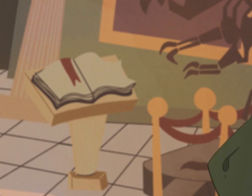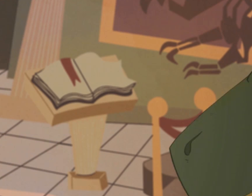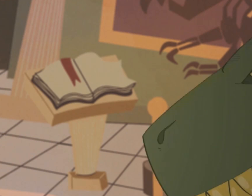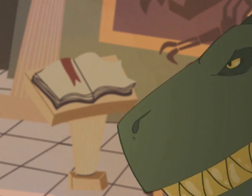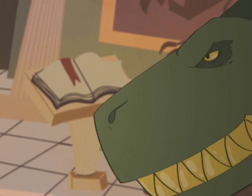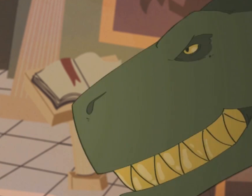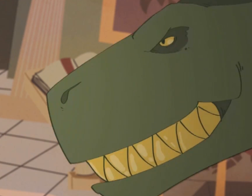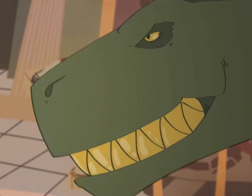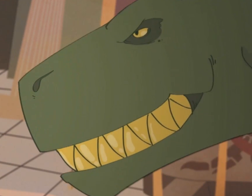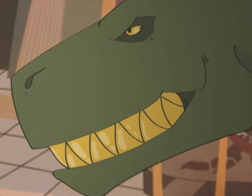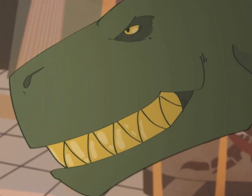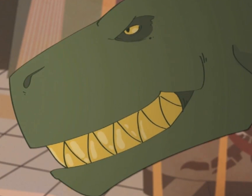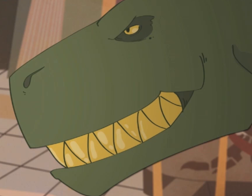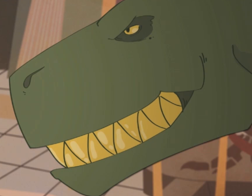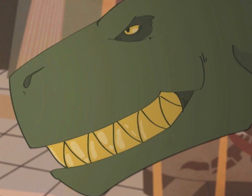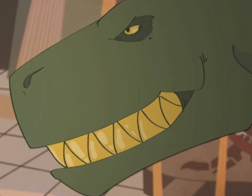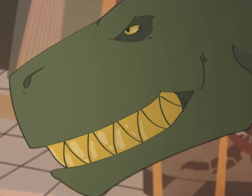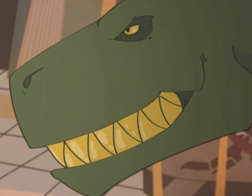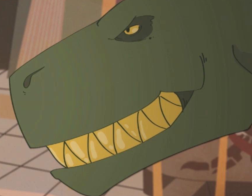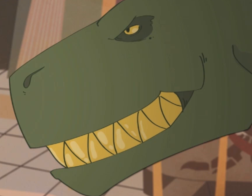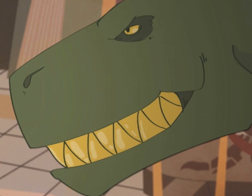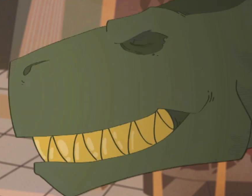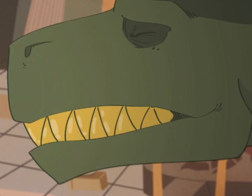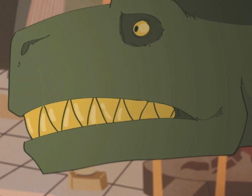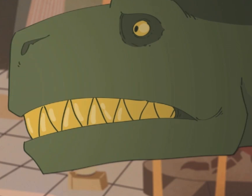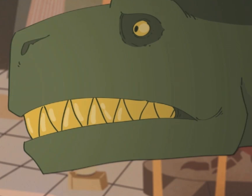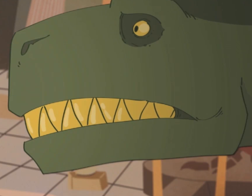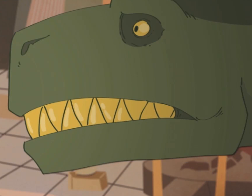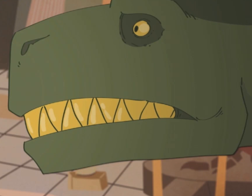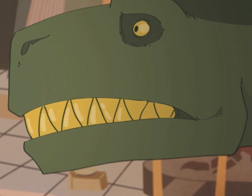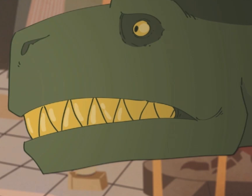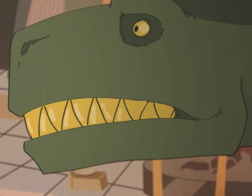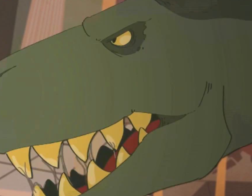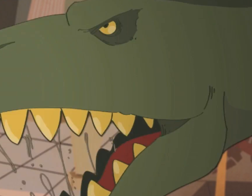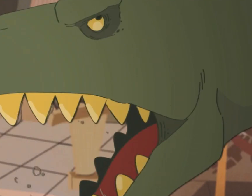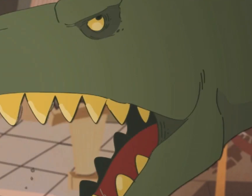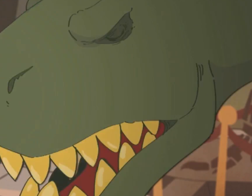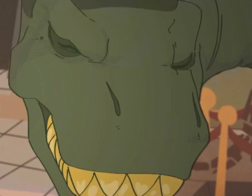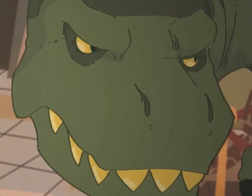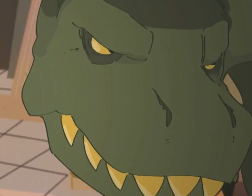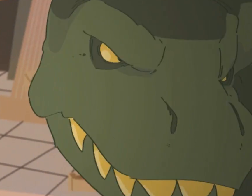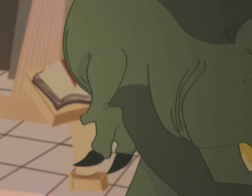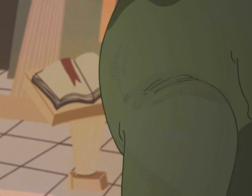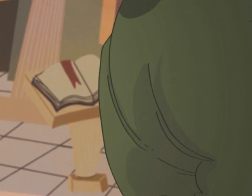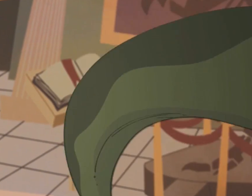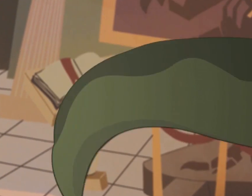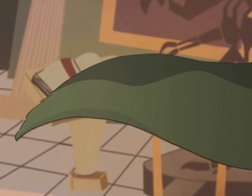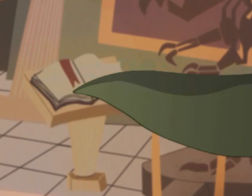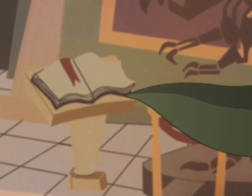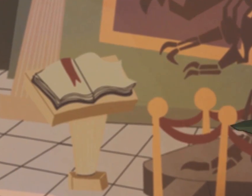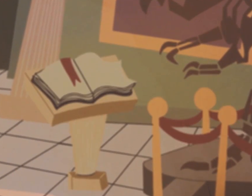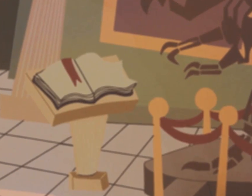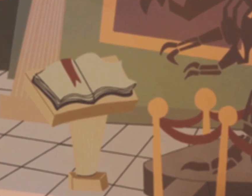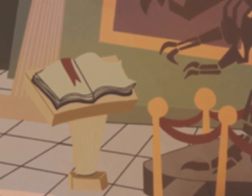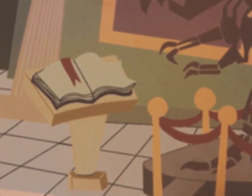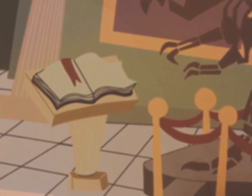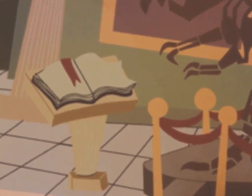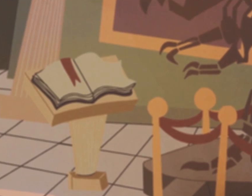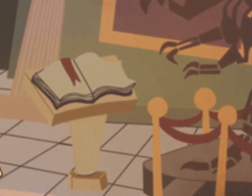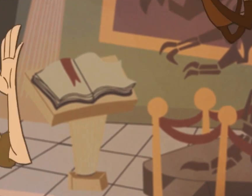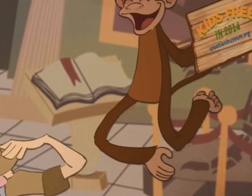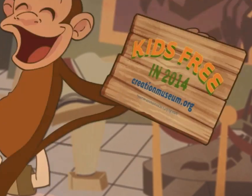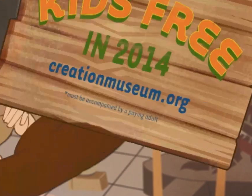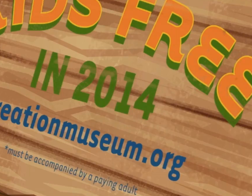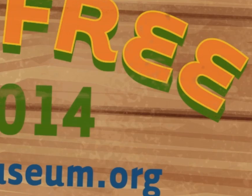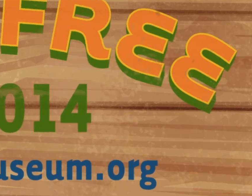kids 12 and under come free. Hey, T-Rex, you better get back to the dinosaur den. As you can see, it's a very exciting place. Now tell